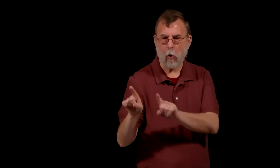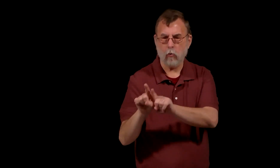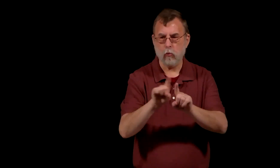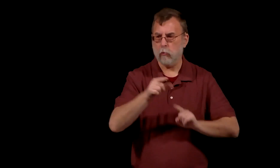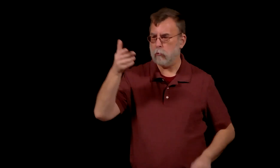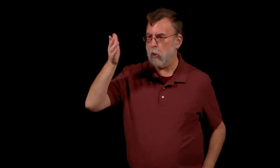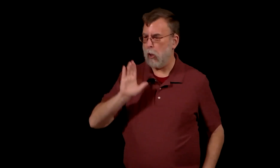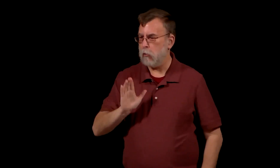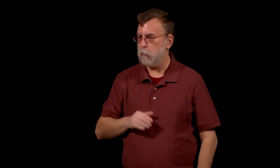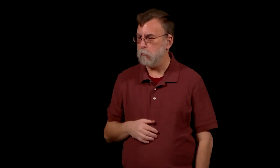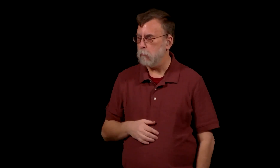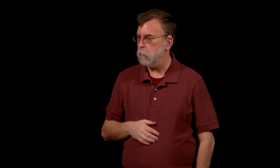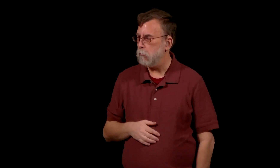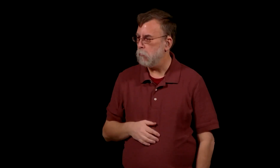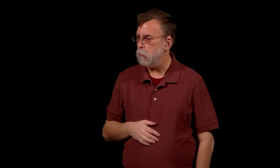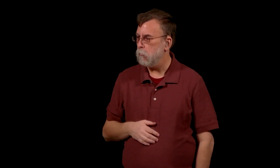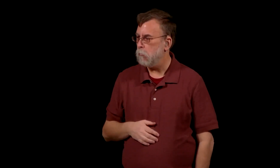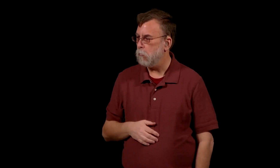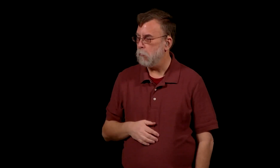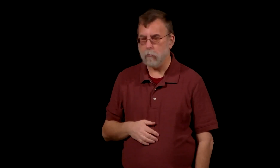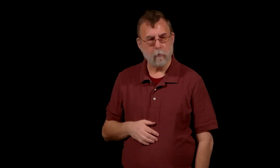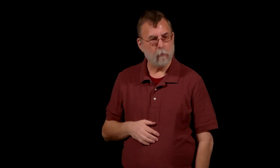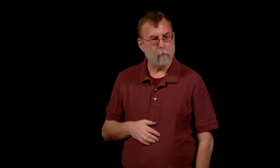Jesus is also God.